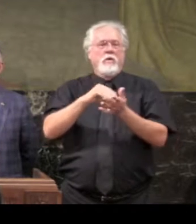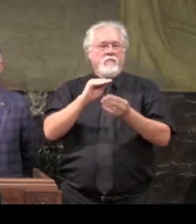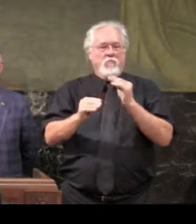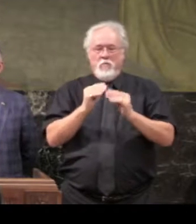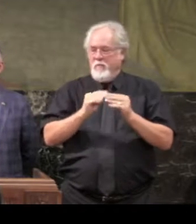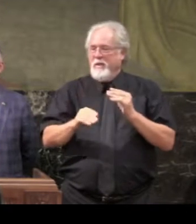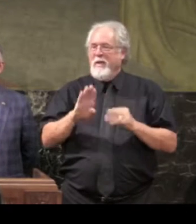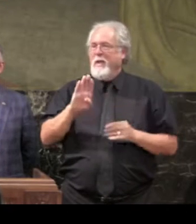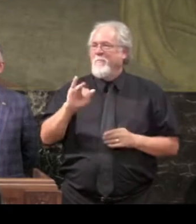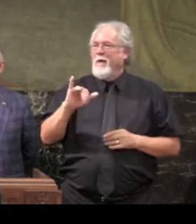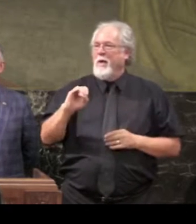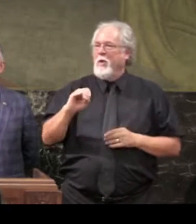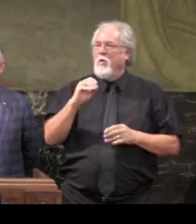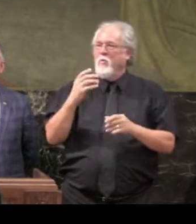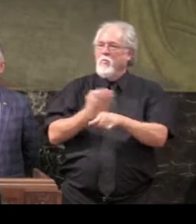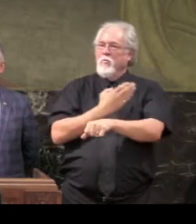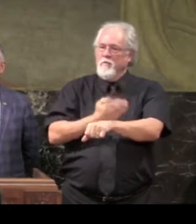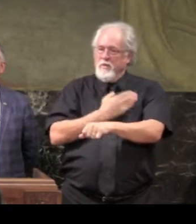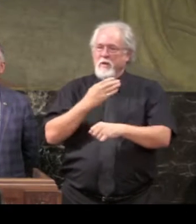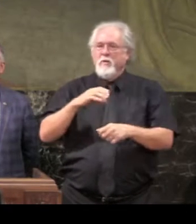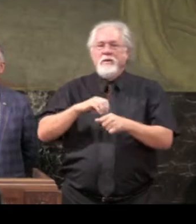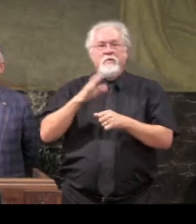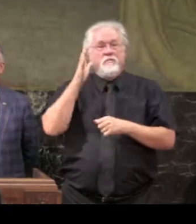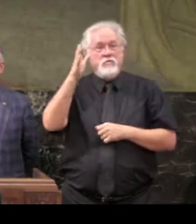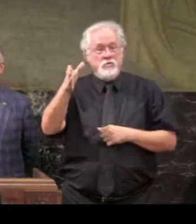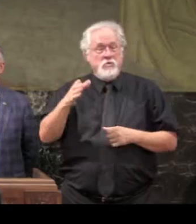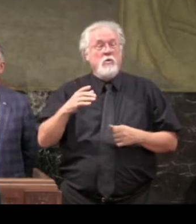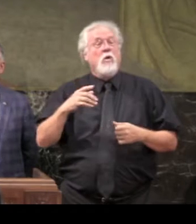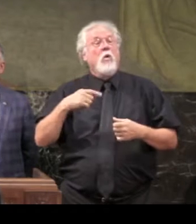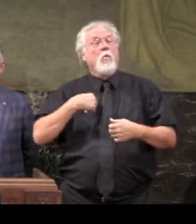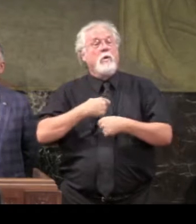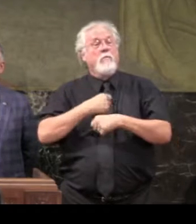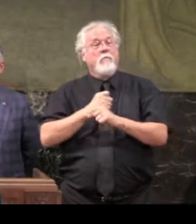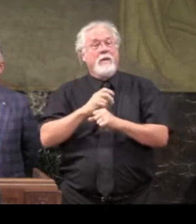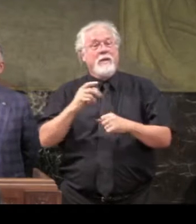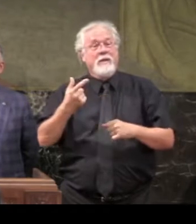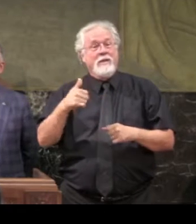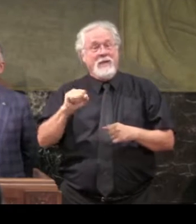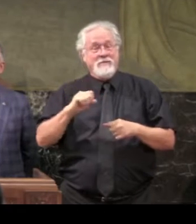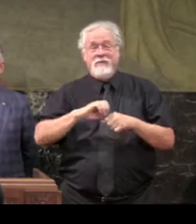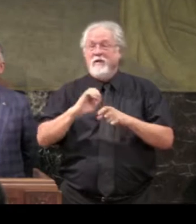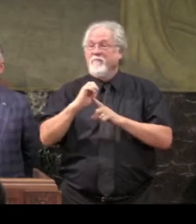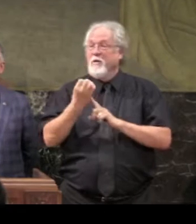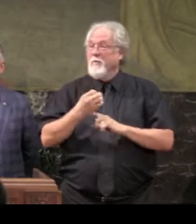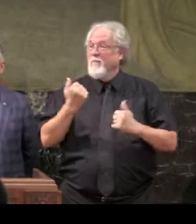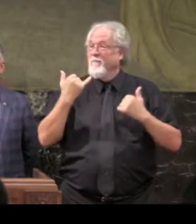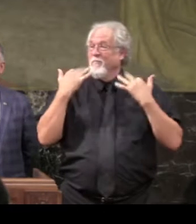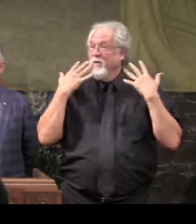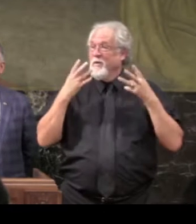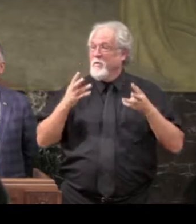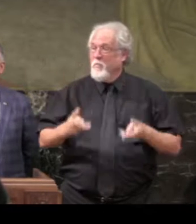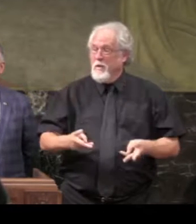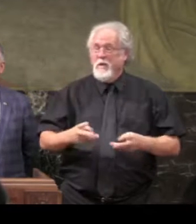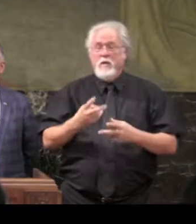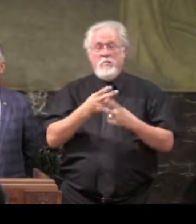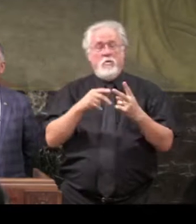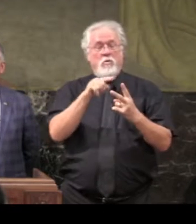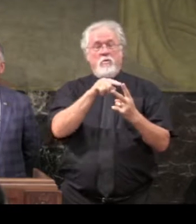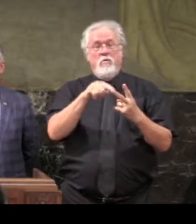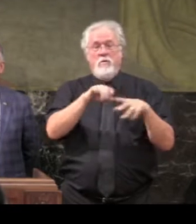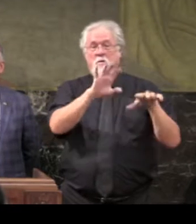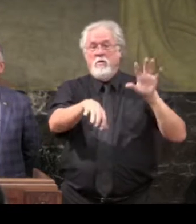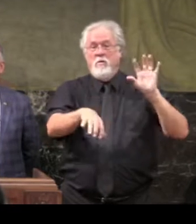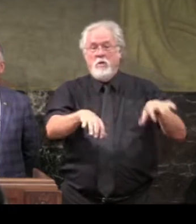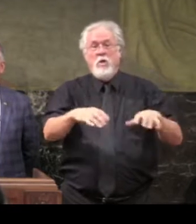near future. In addition to producing gasoline in an environmentally friendly manner, both plants will also help to grow